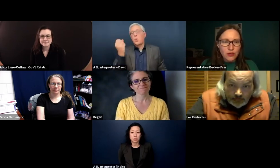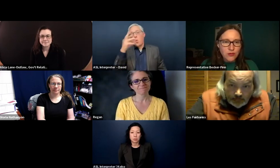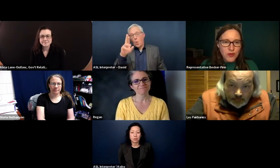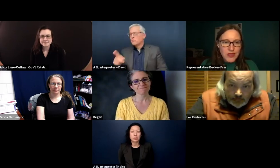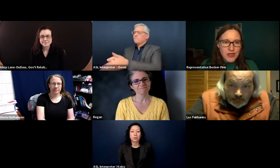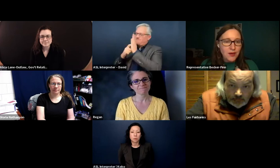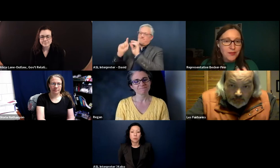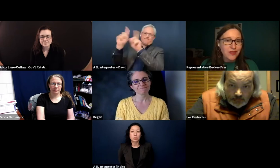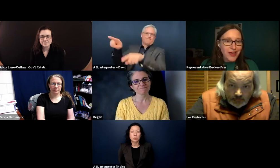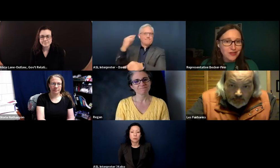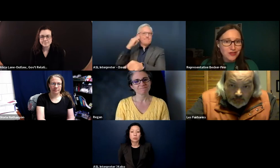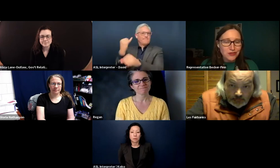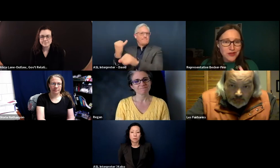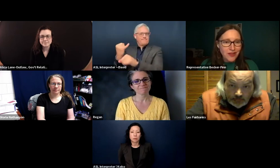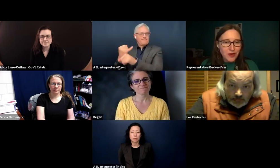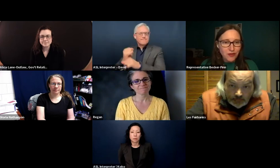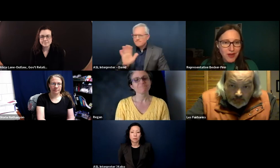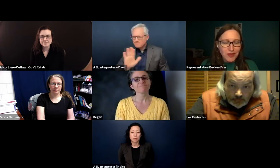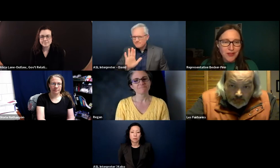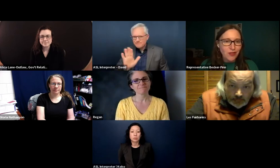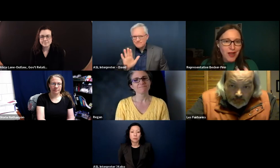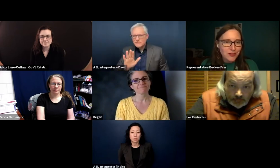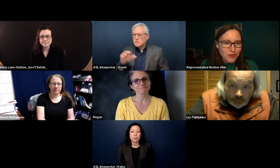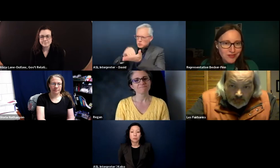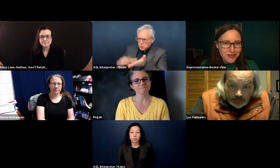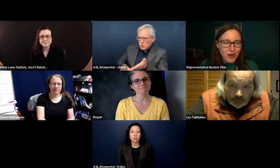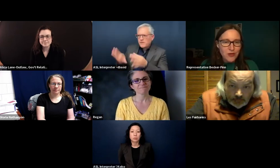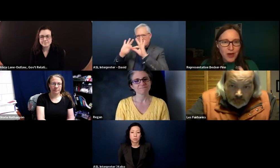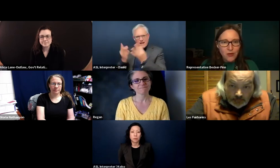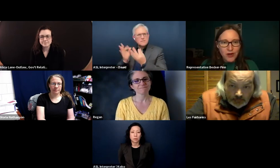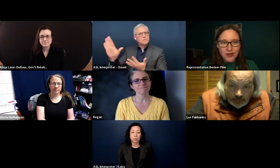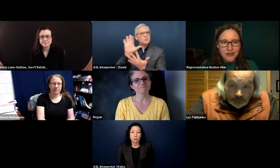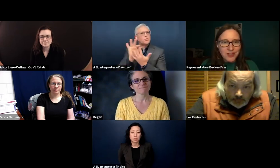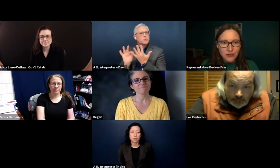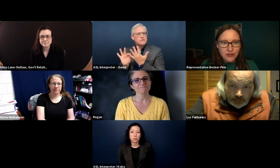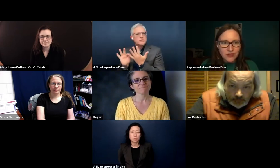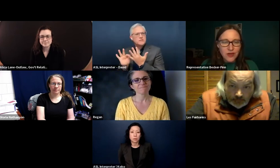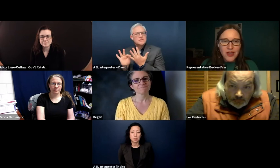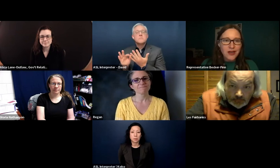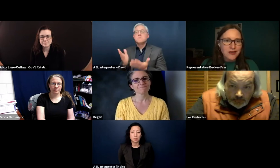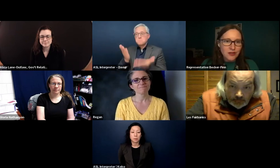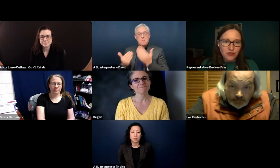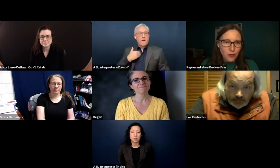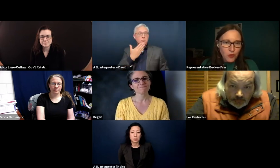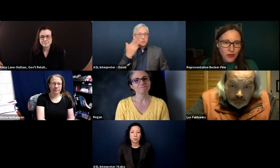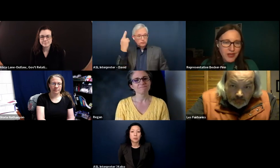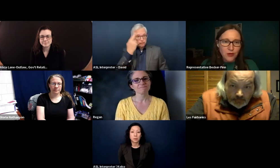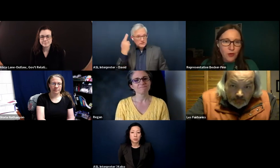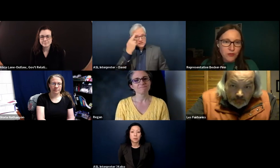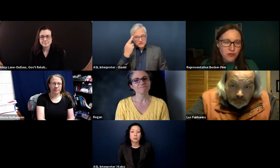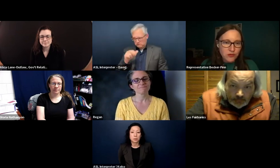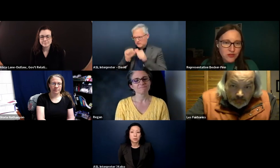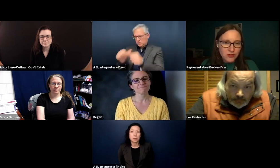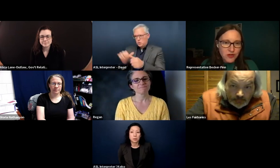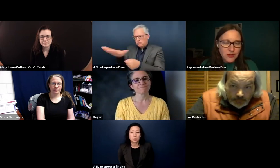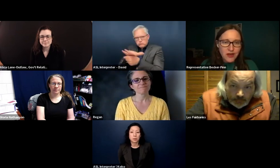It should be up to that student and their family. There are lots of reasons why you might want to continue to attend school in your